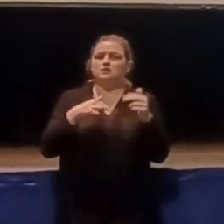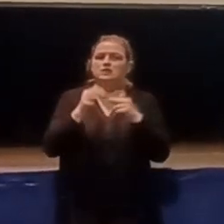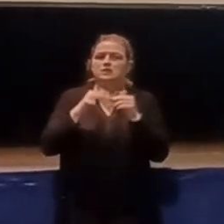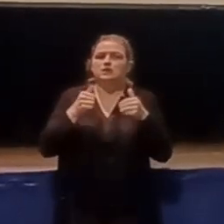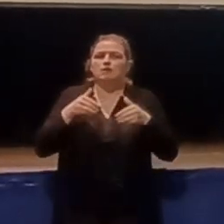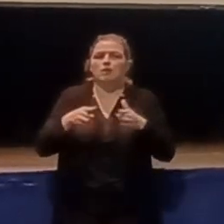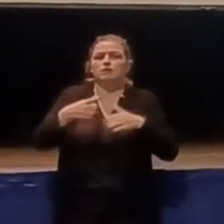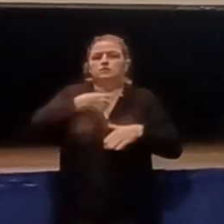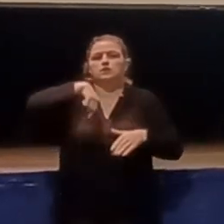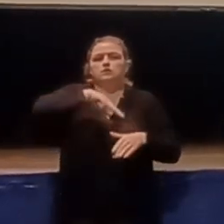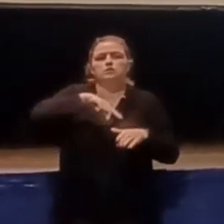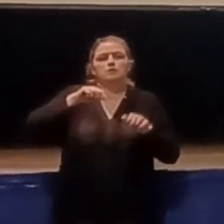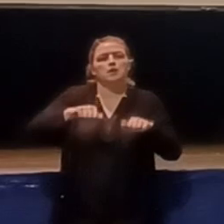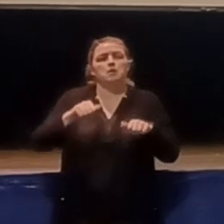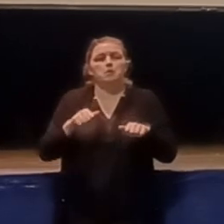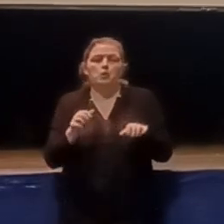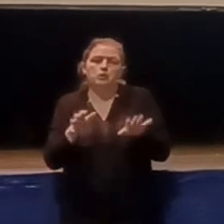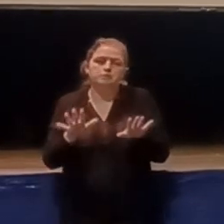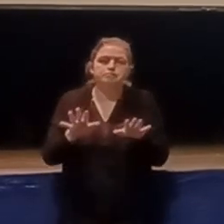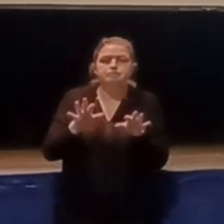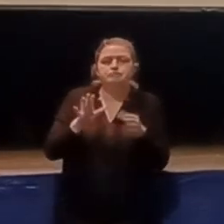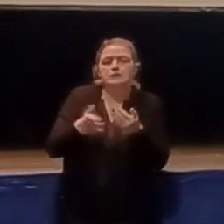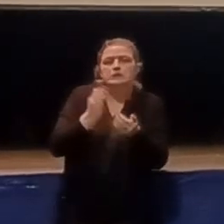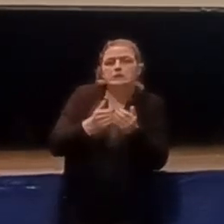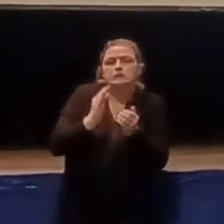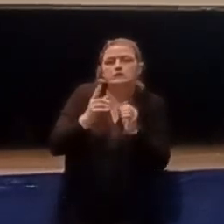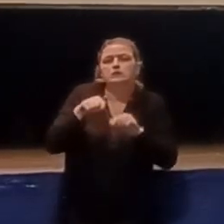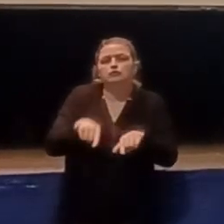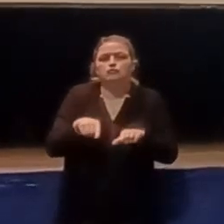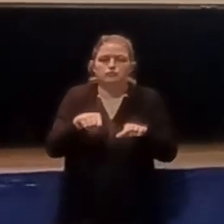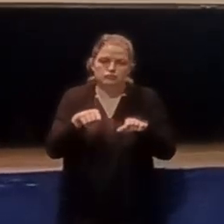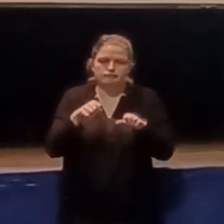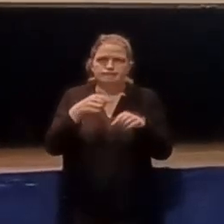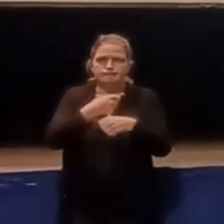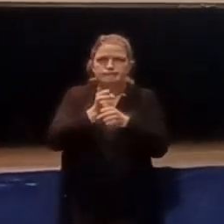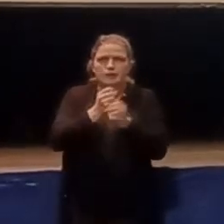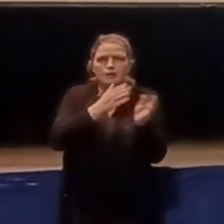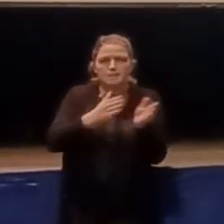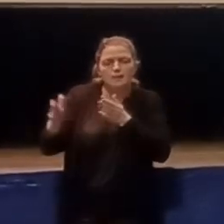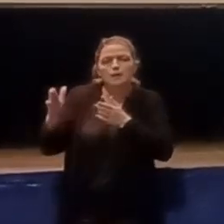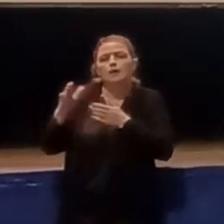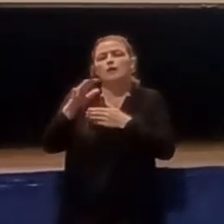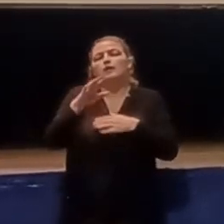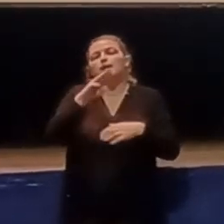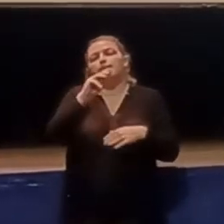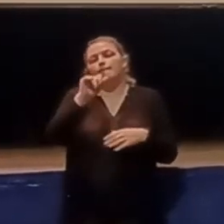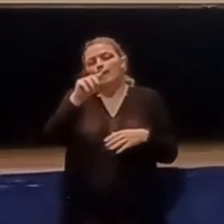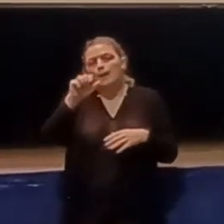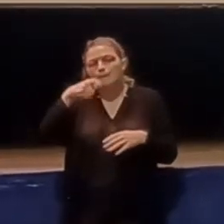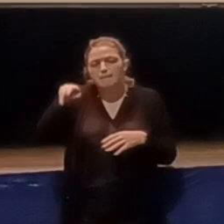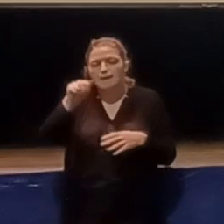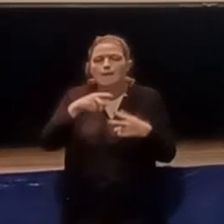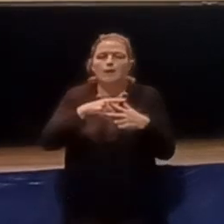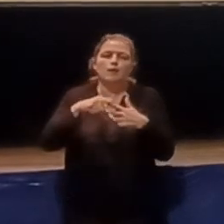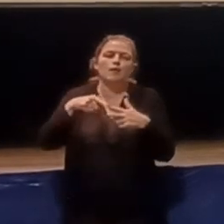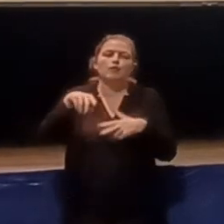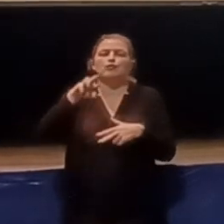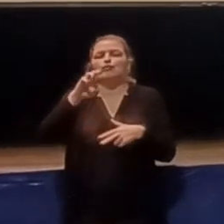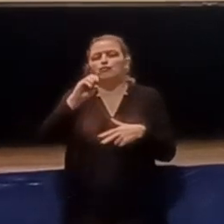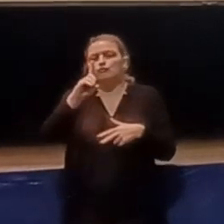allows us to much more nimbly serve Jamaica Plain, Mattapan, Roslindale, the hilly areas in the south